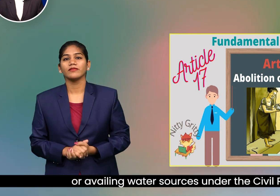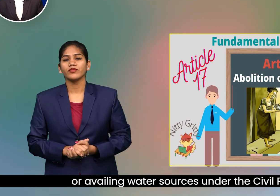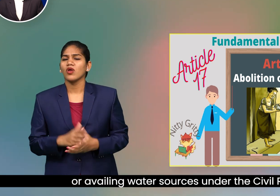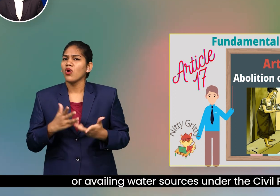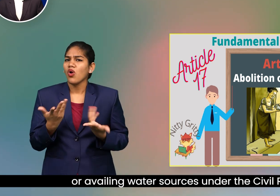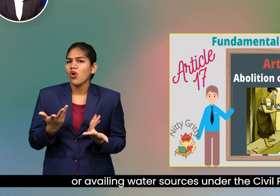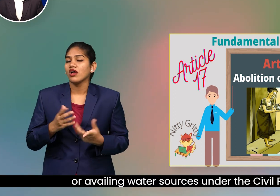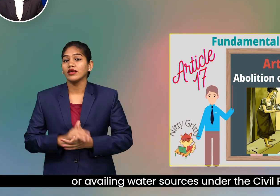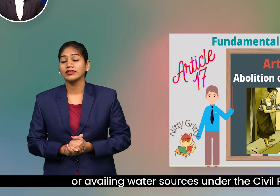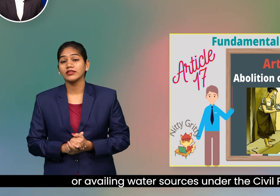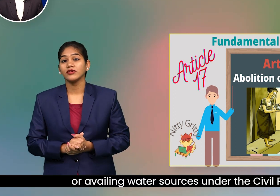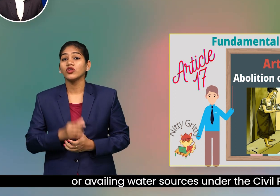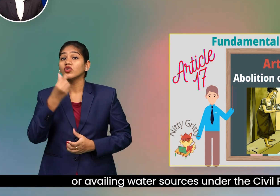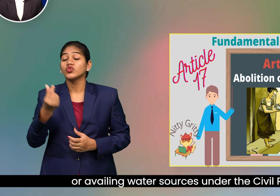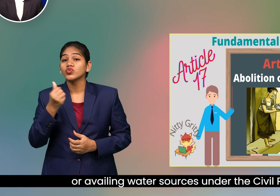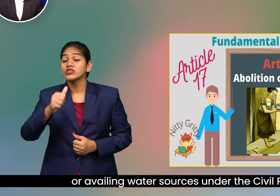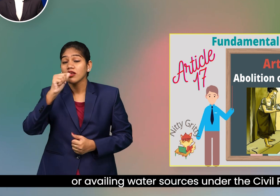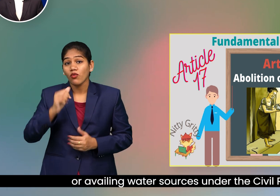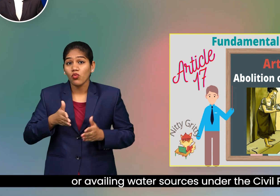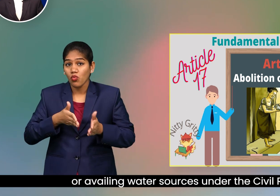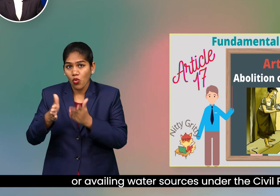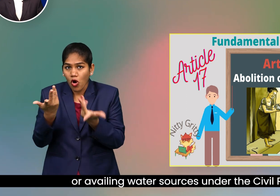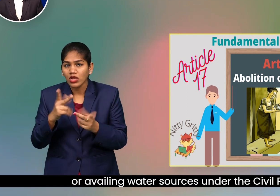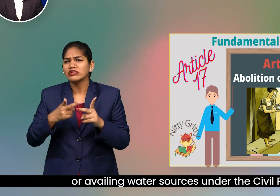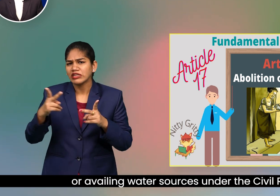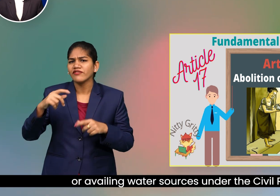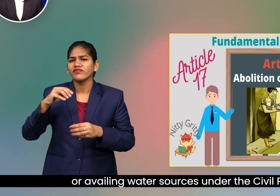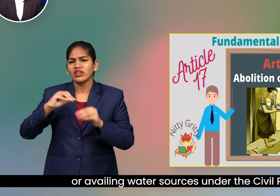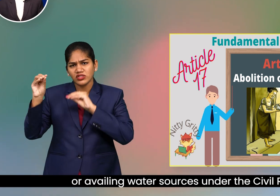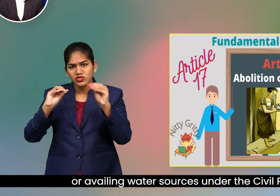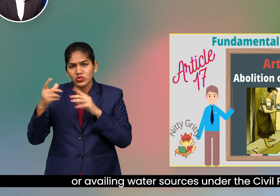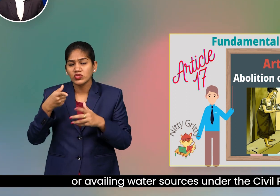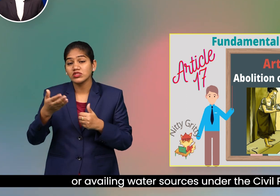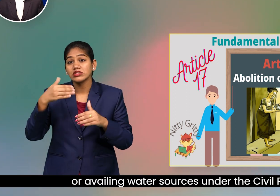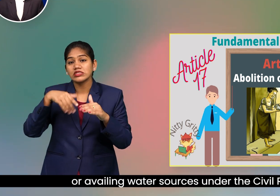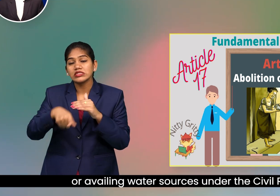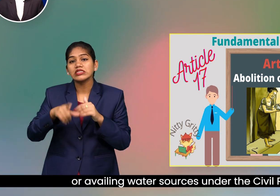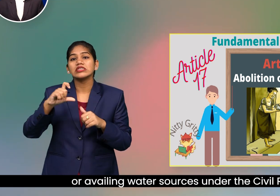or availing water sources under the Civil Rights Act.